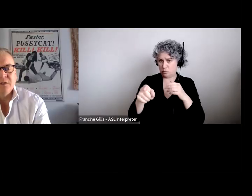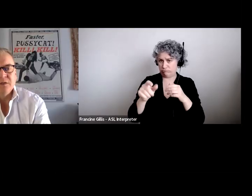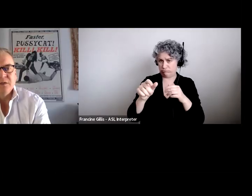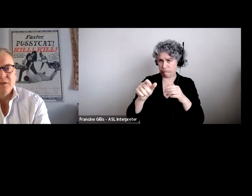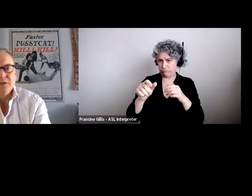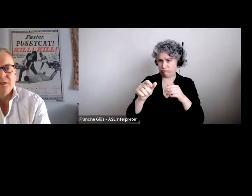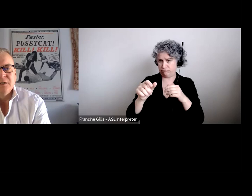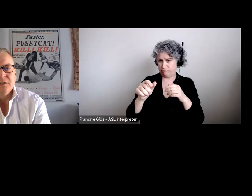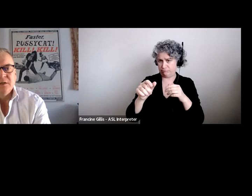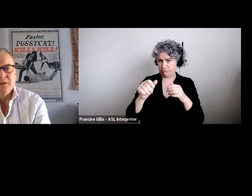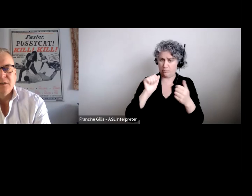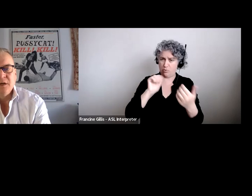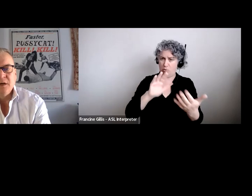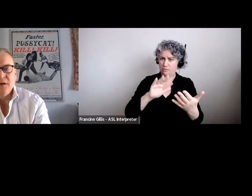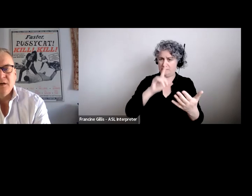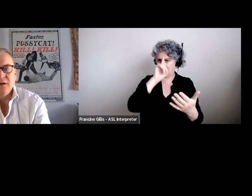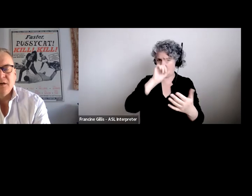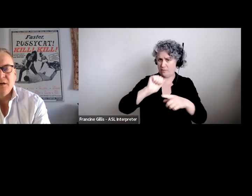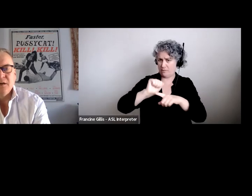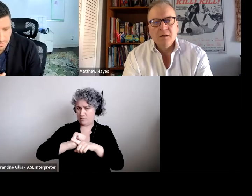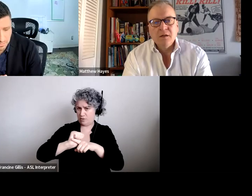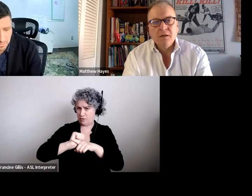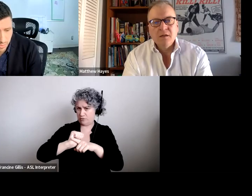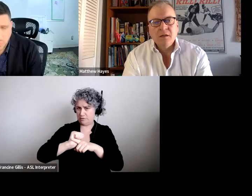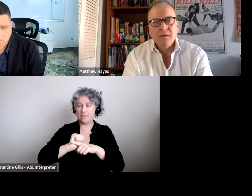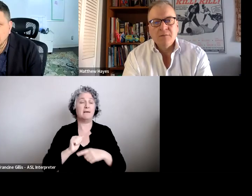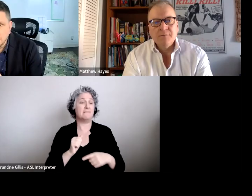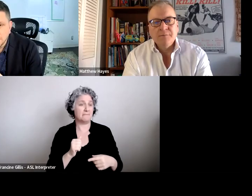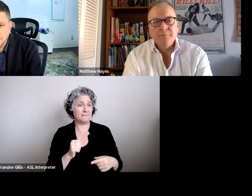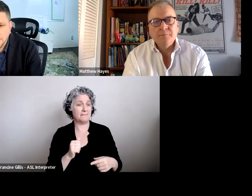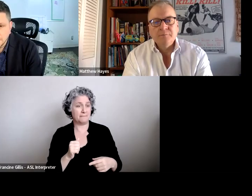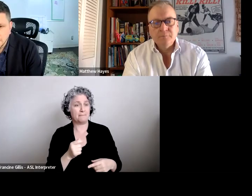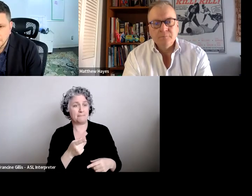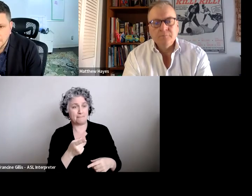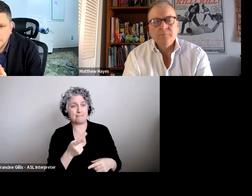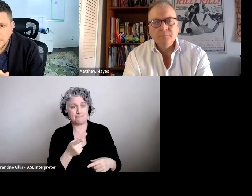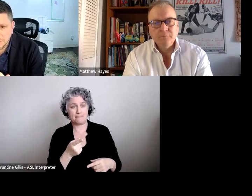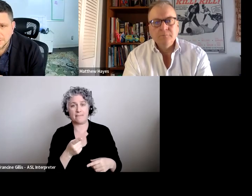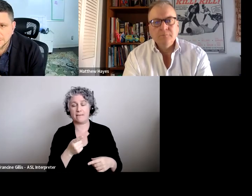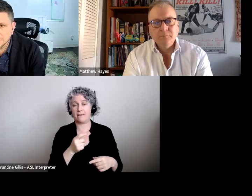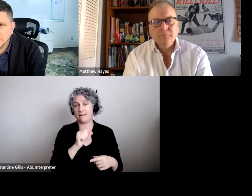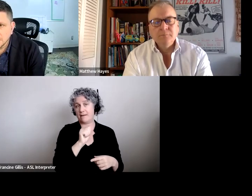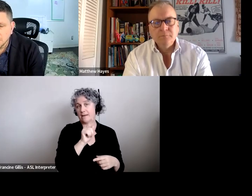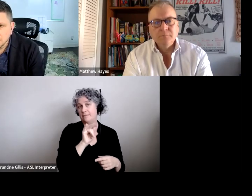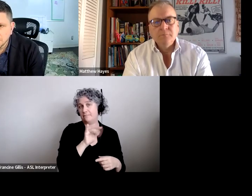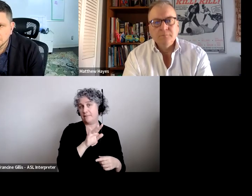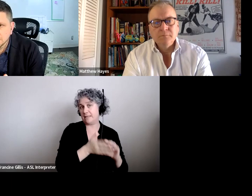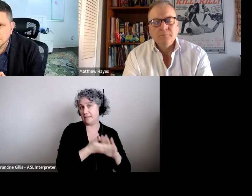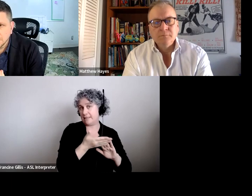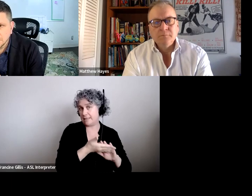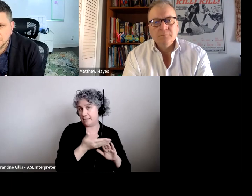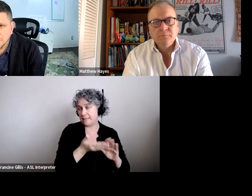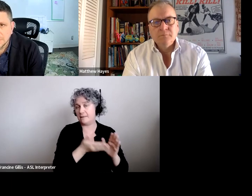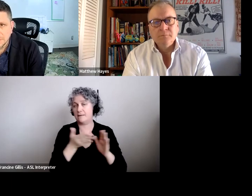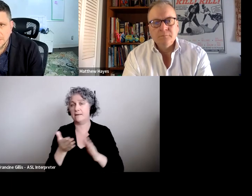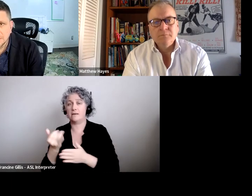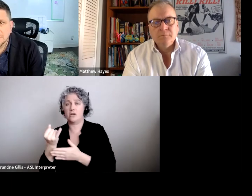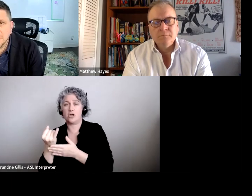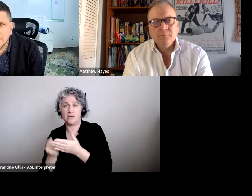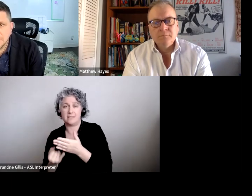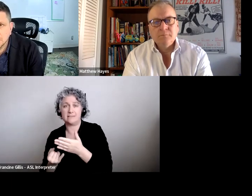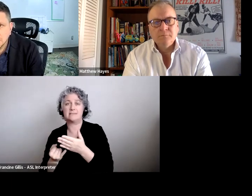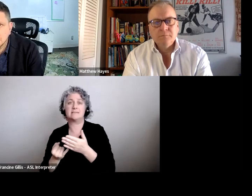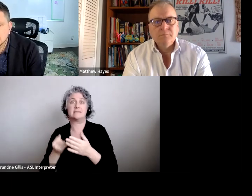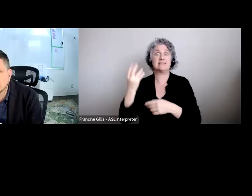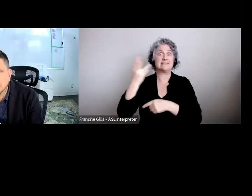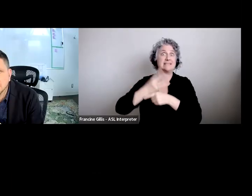rehearsals. Yeah, we've changed a lot of the ways we've worked, both on the admin side and on the artistic side. We've reduced from 6 days